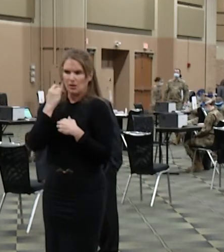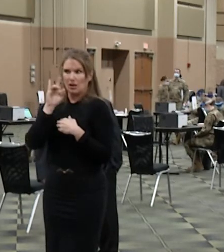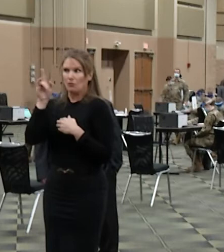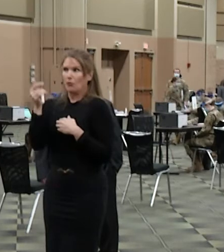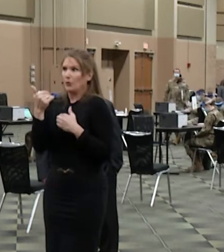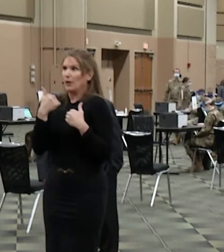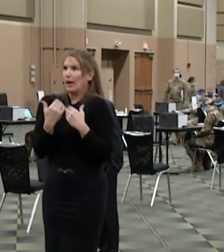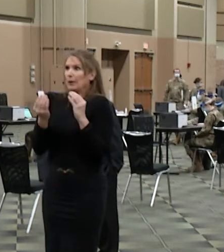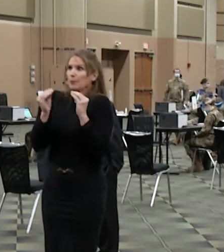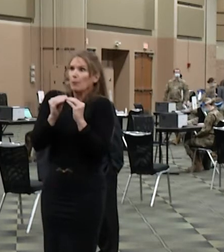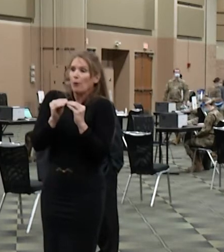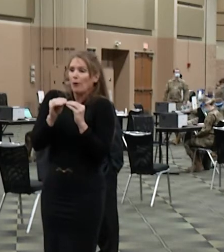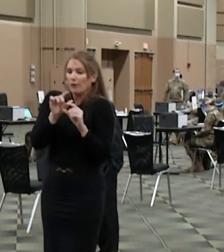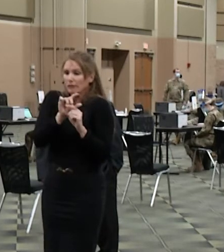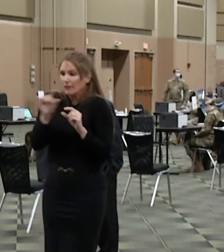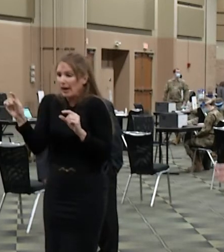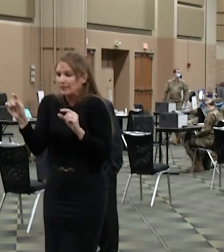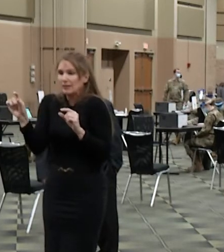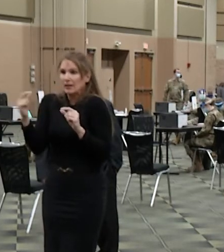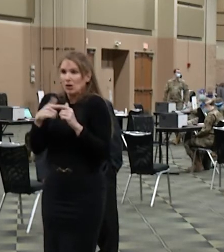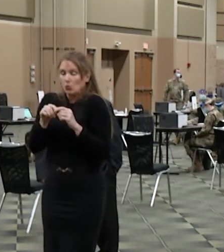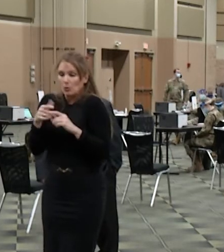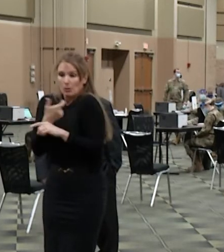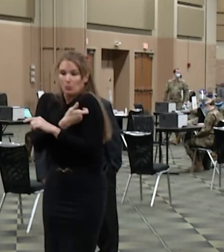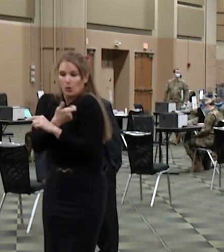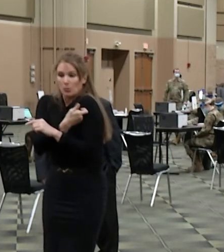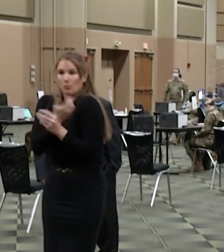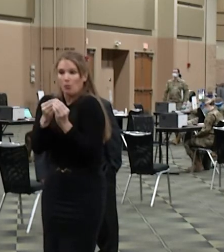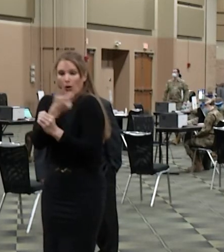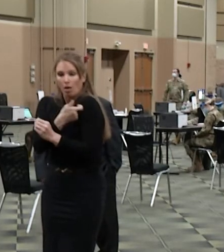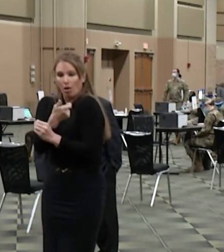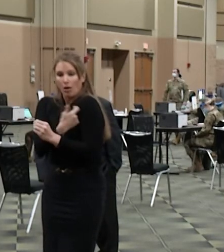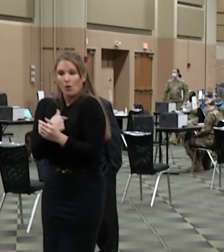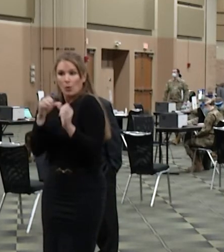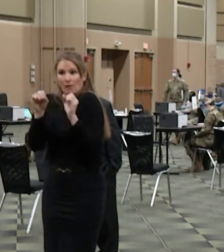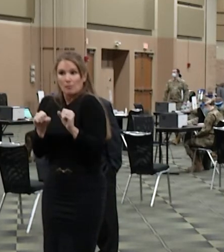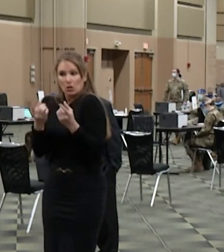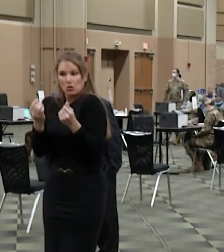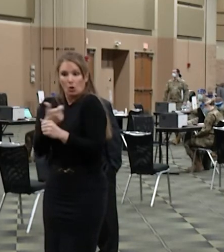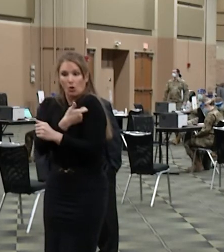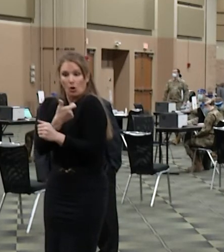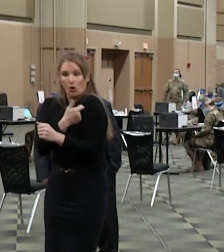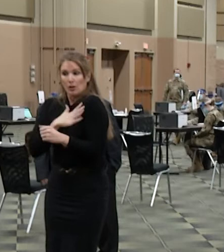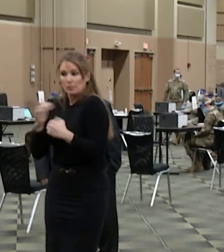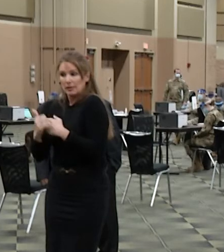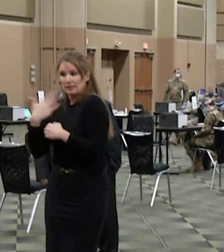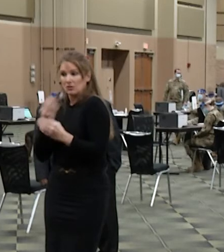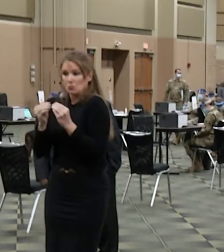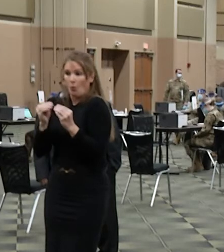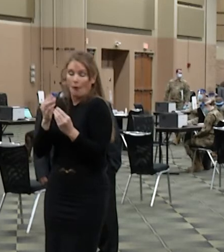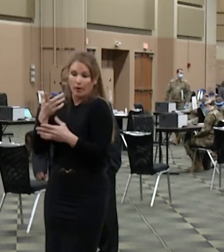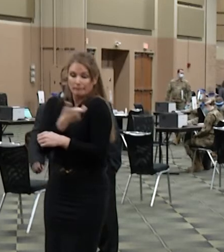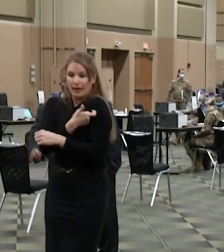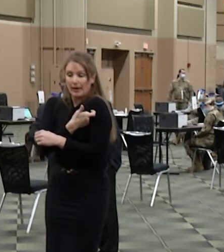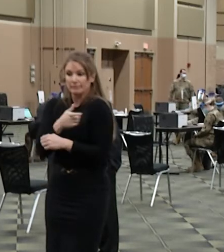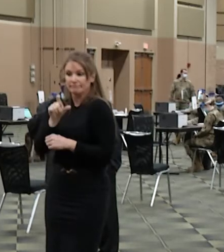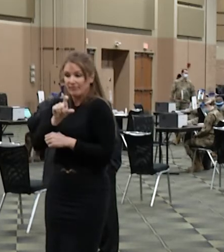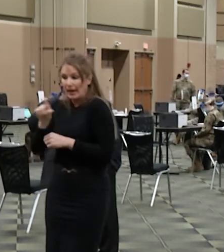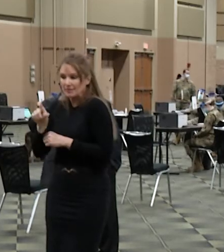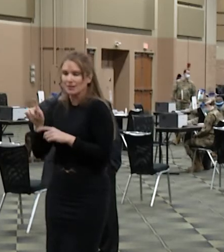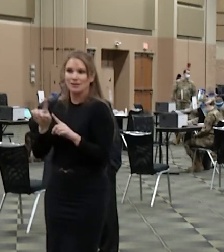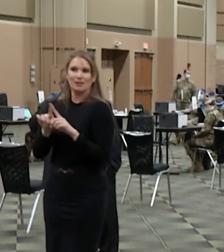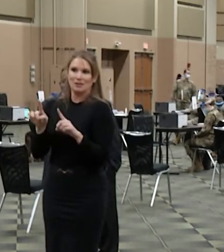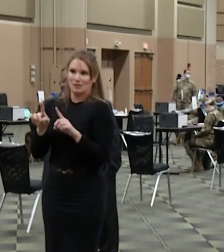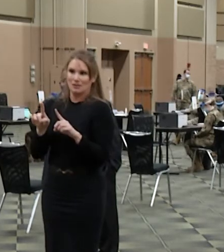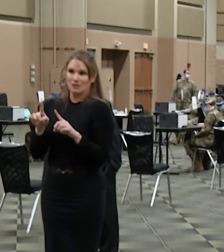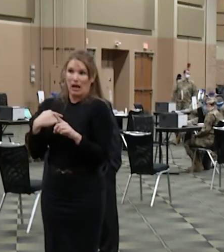more vaccine, we would be pushing it out more. We have the capability to do that. Please send us more vaccines. Frankly, that's